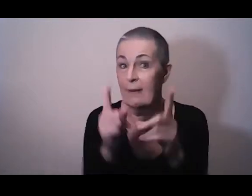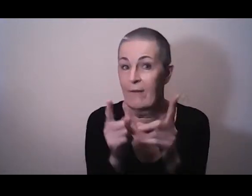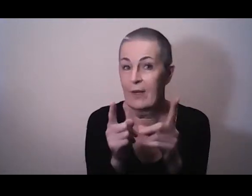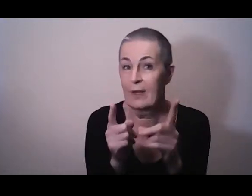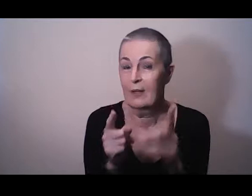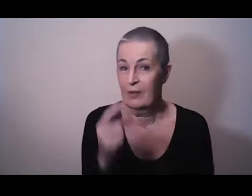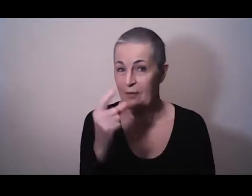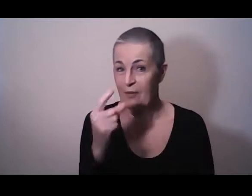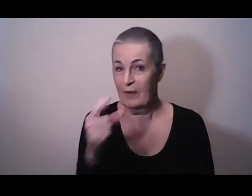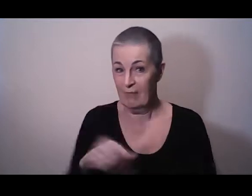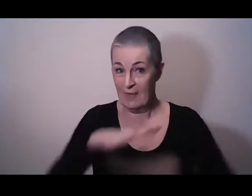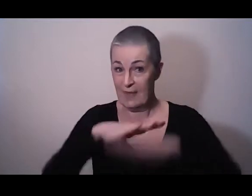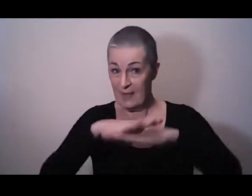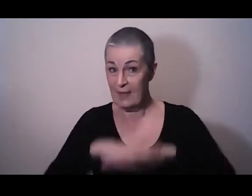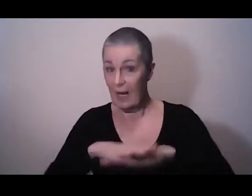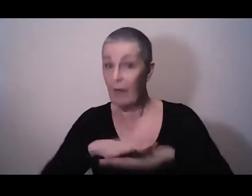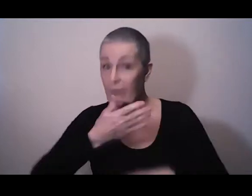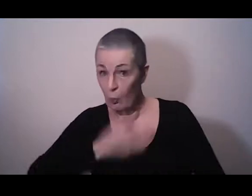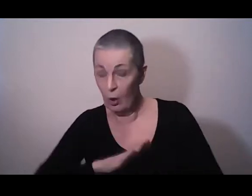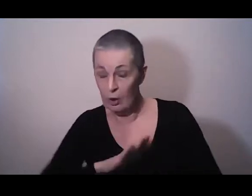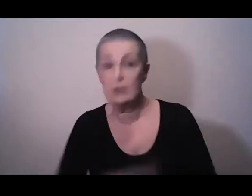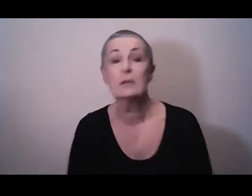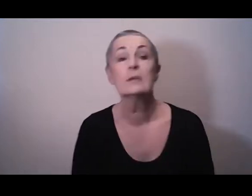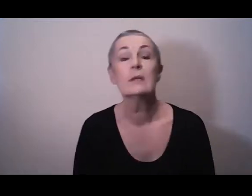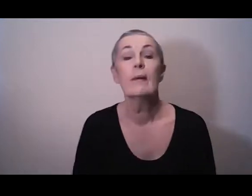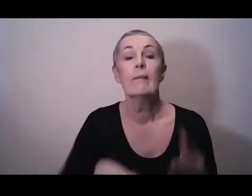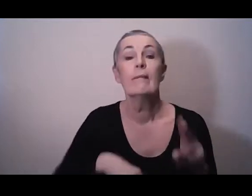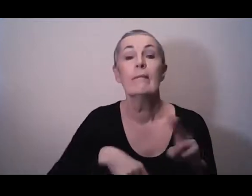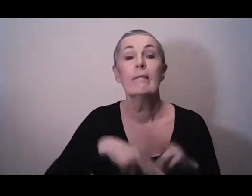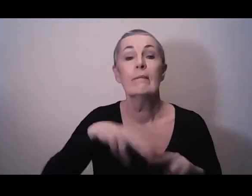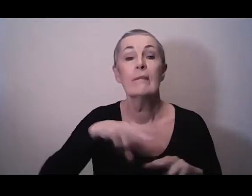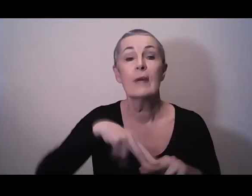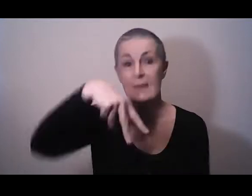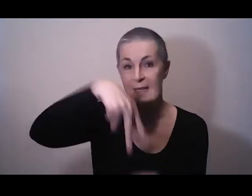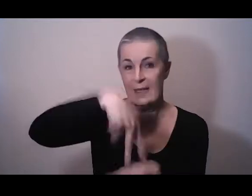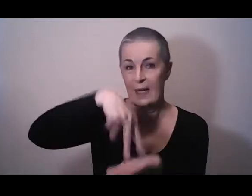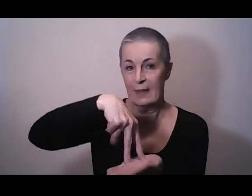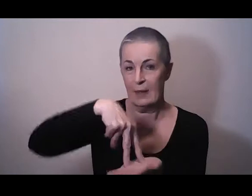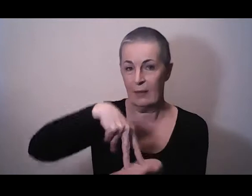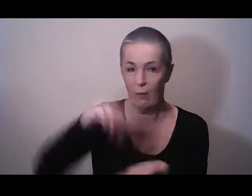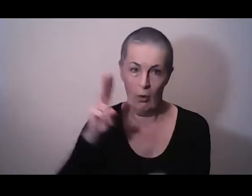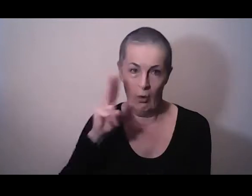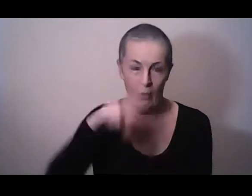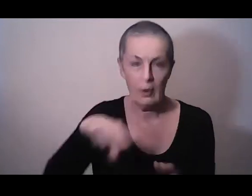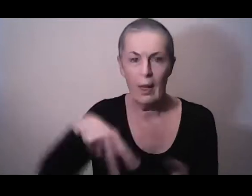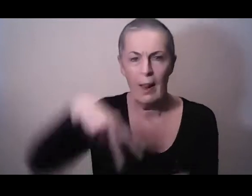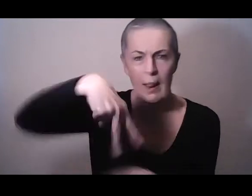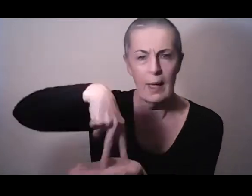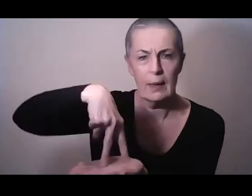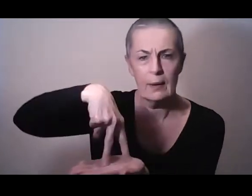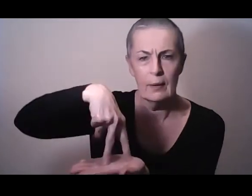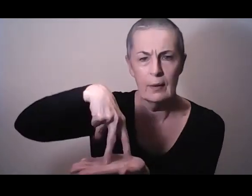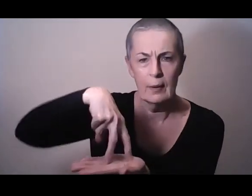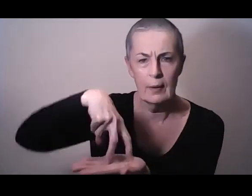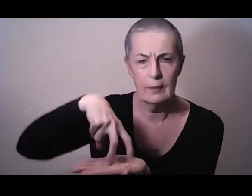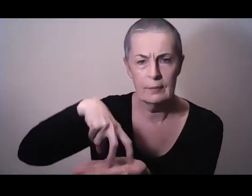easier. If you're standing, you're going to strengthen your legs. You're going to just bend your knees a